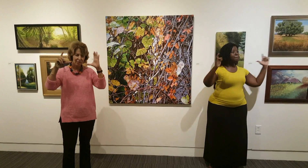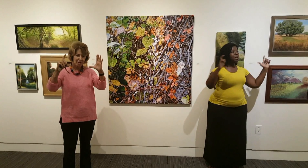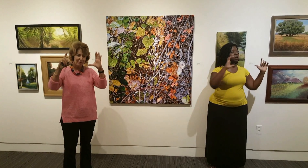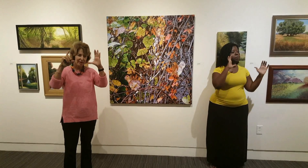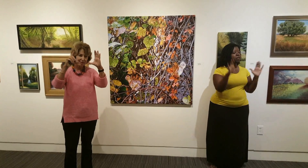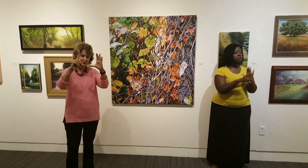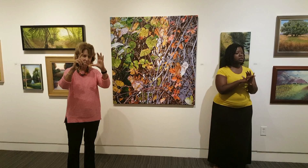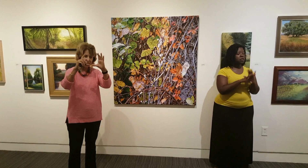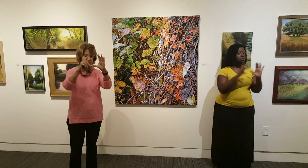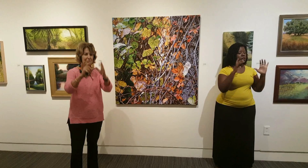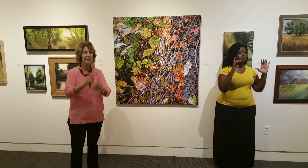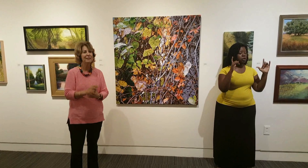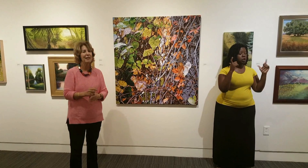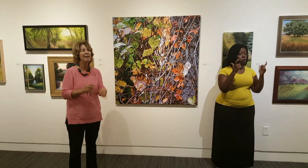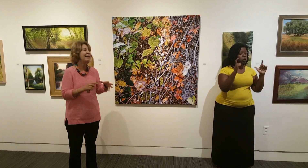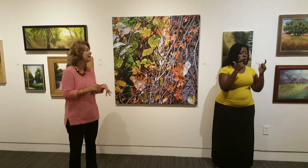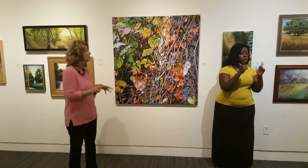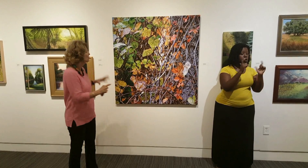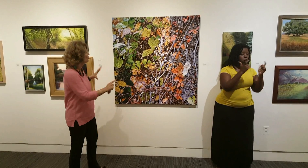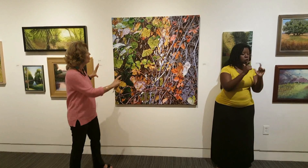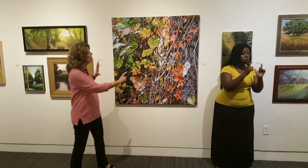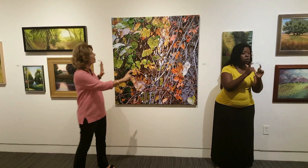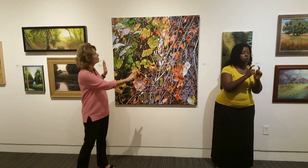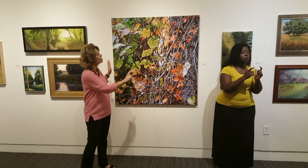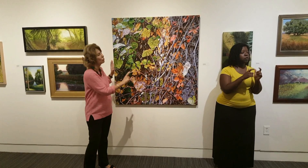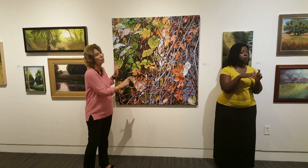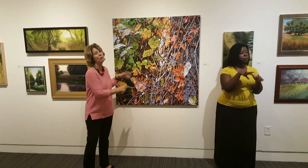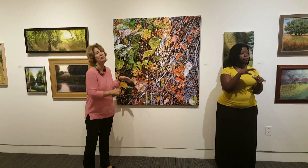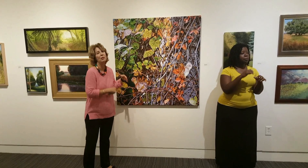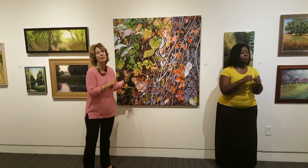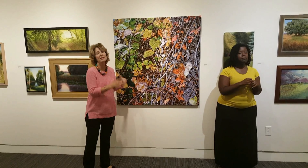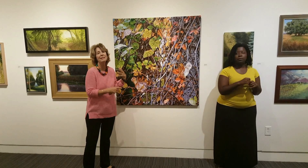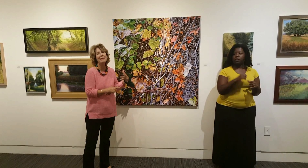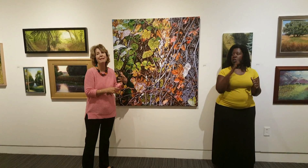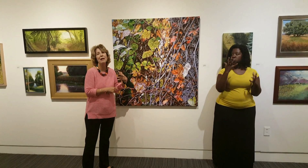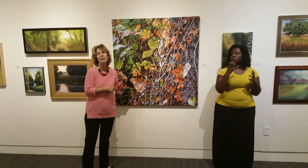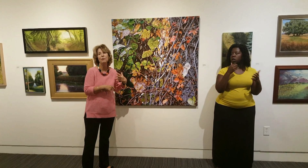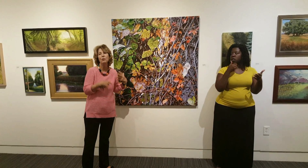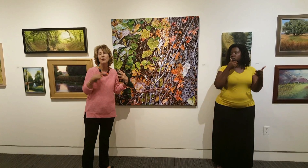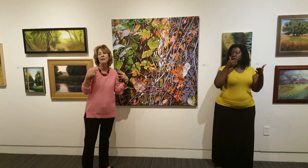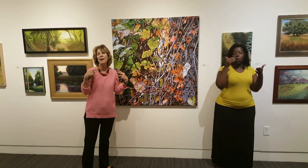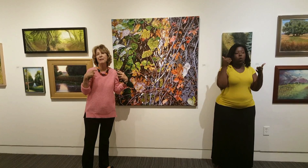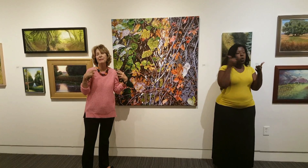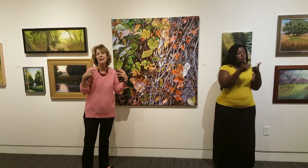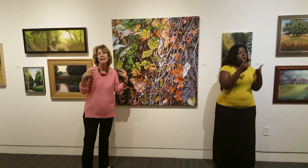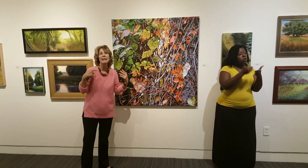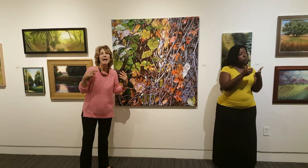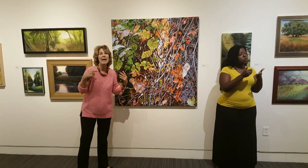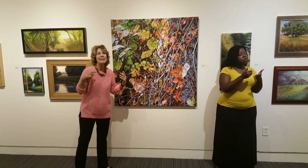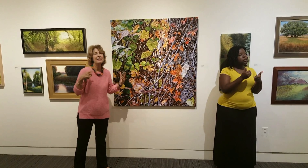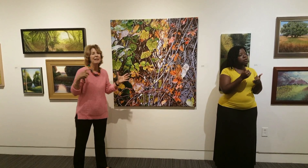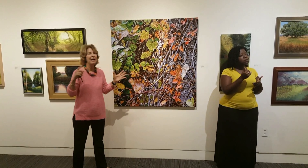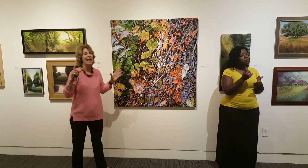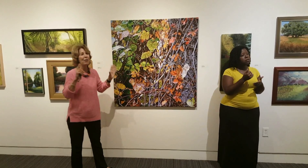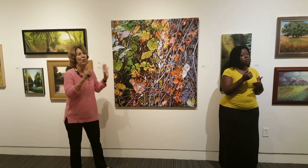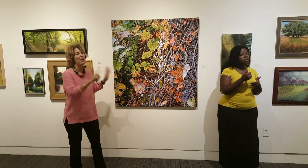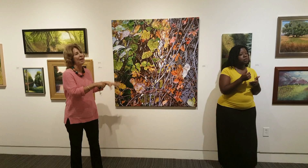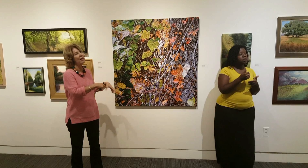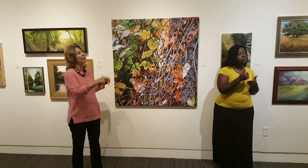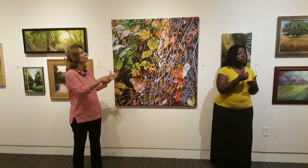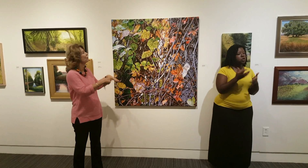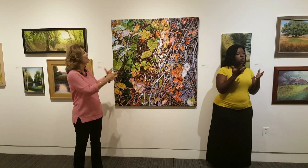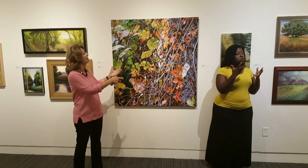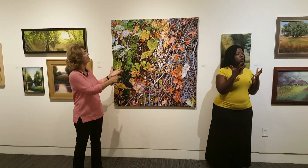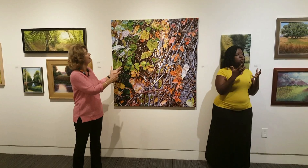I just keep cropping in, because I like it to come so close that instead of looking at it